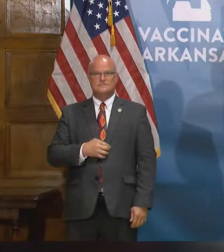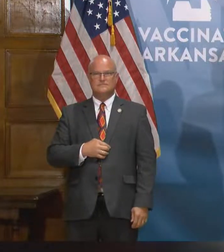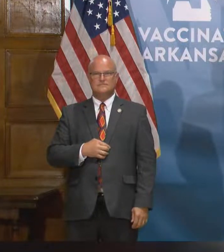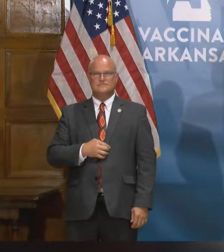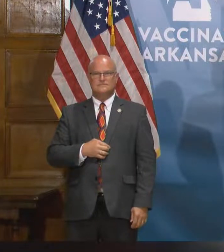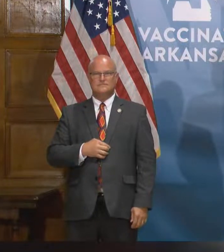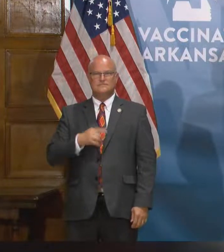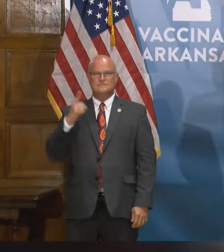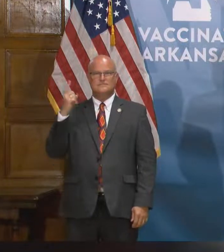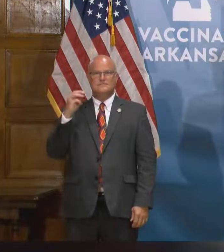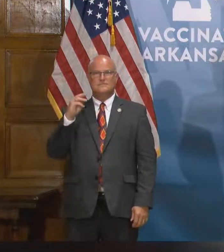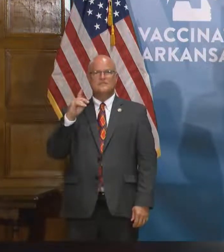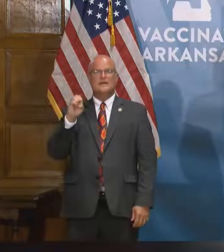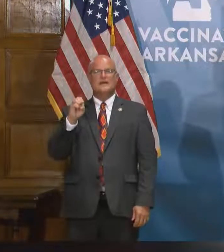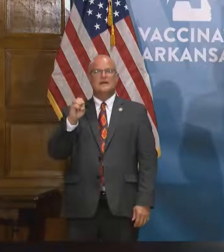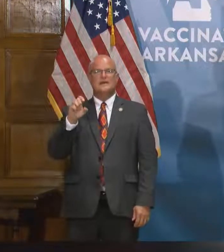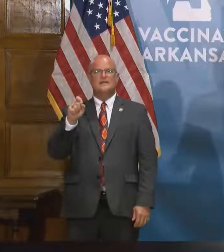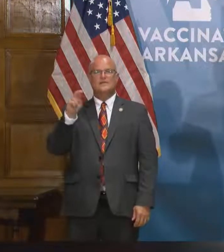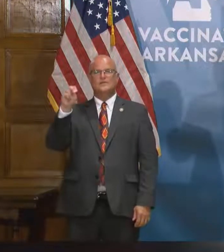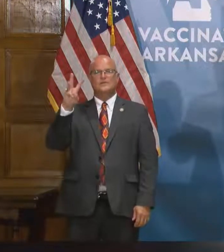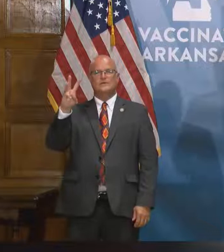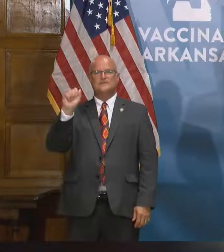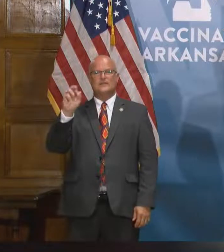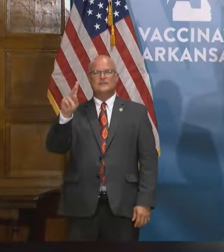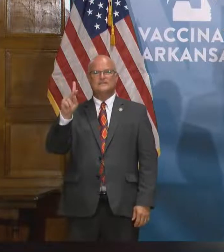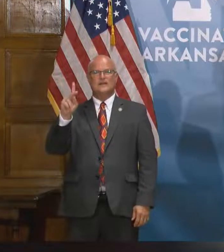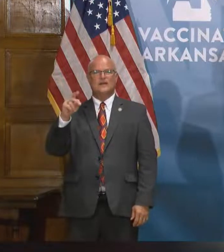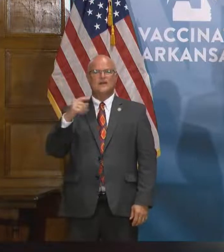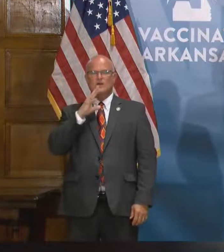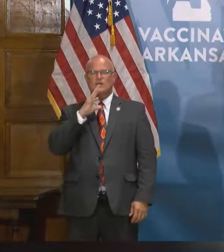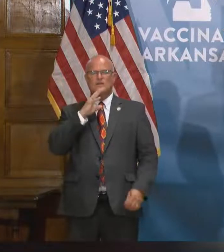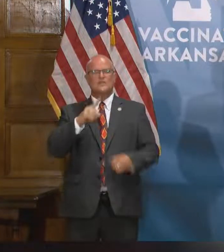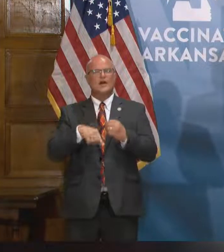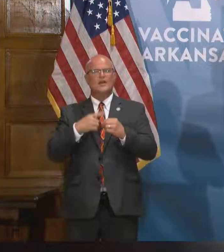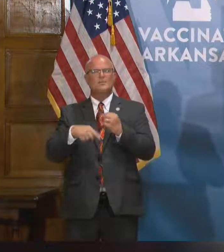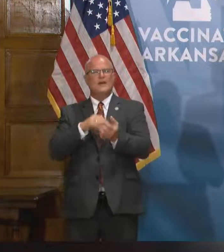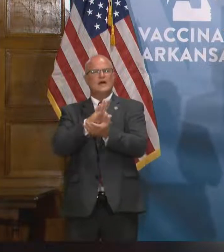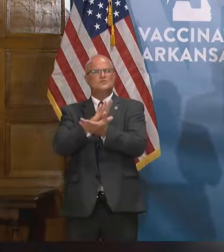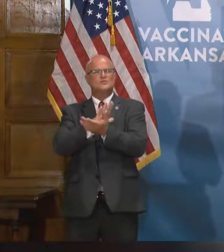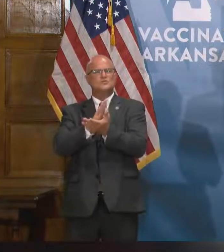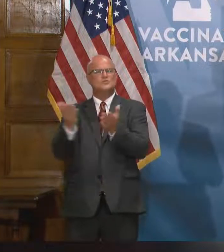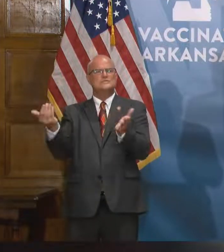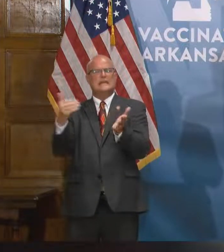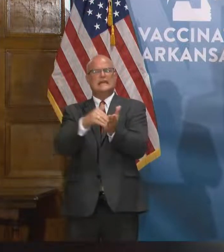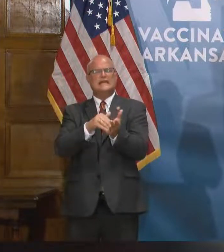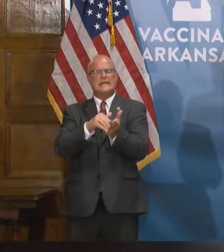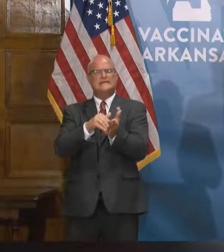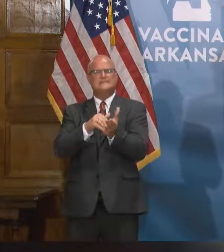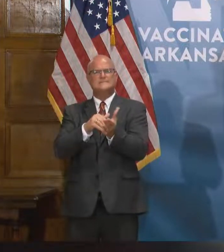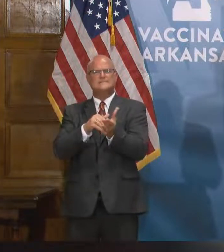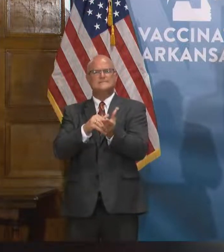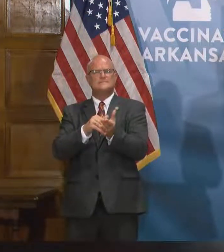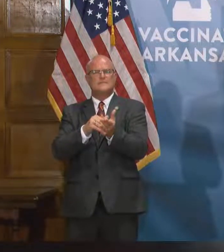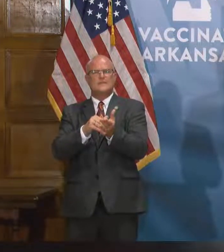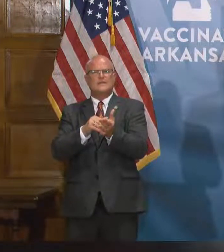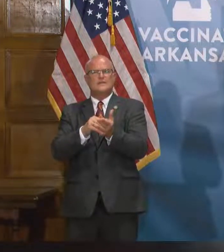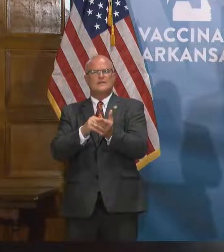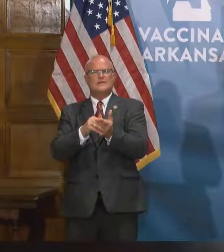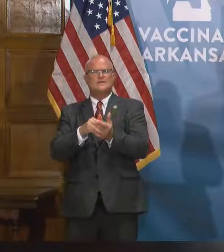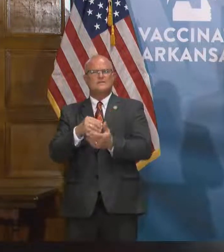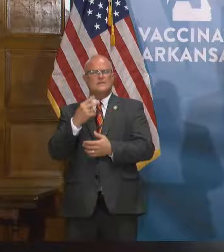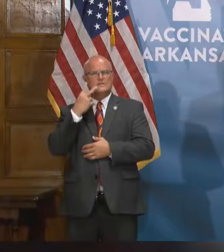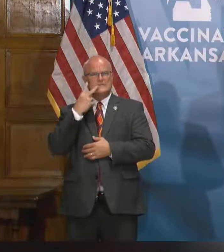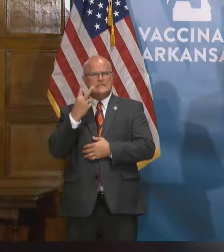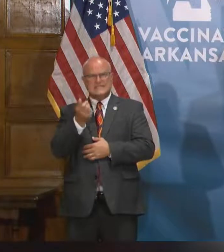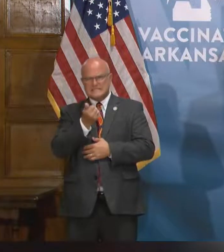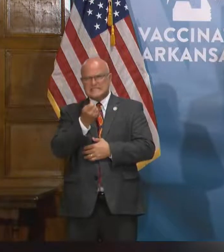Me, Michael Wilson with 5 News of Northwest Arkansas, and we just kind of talked about schools again. So just seeing, I mean, we